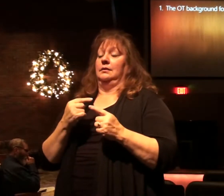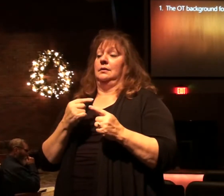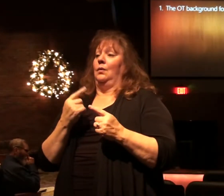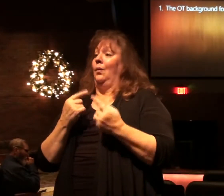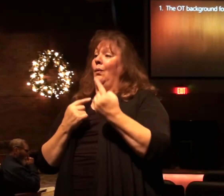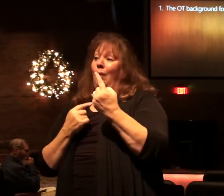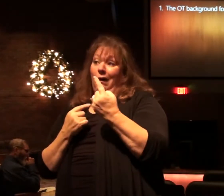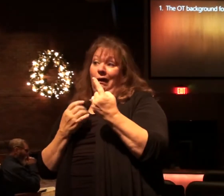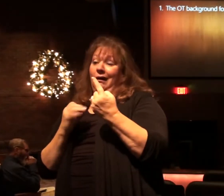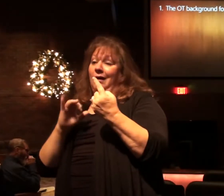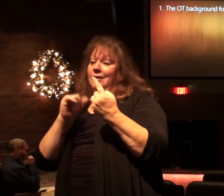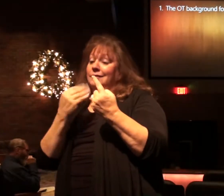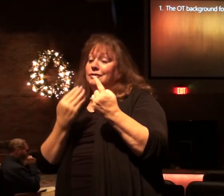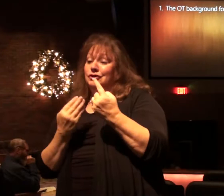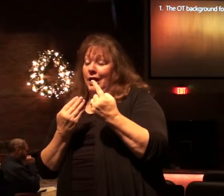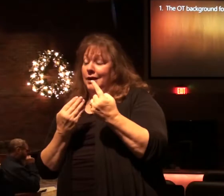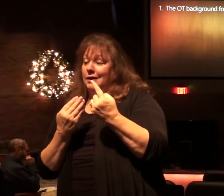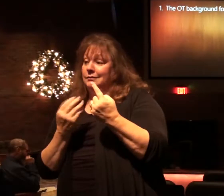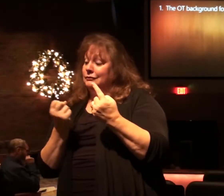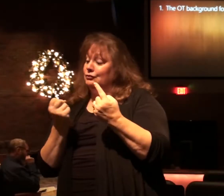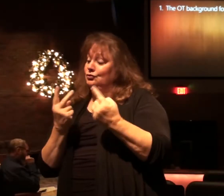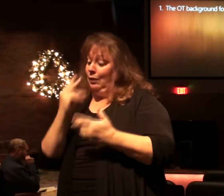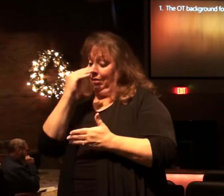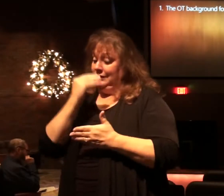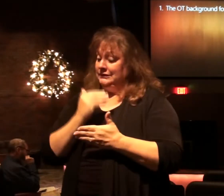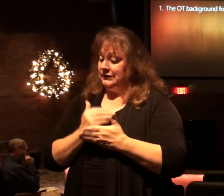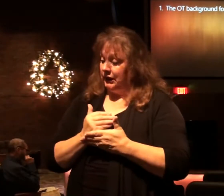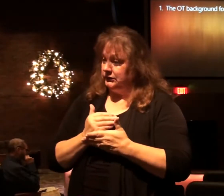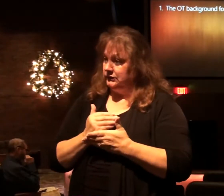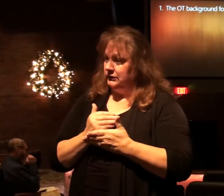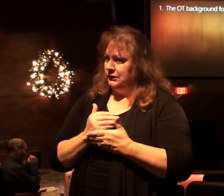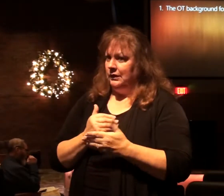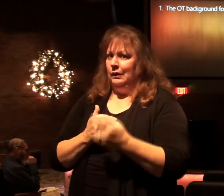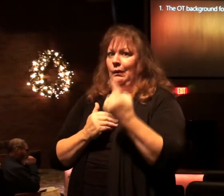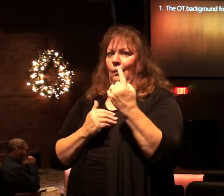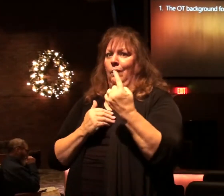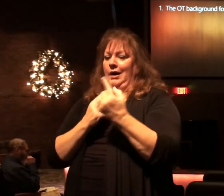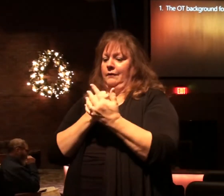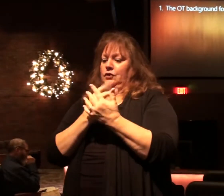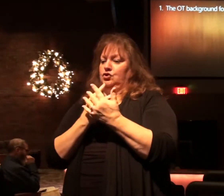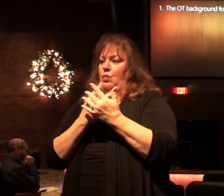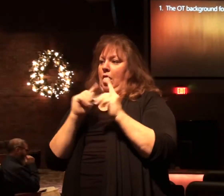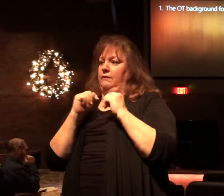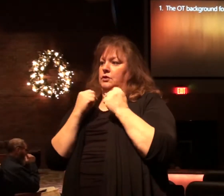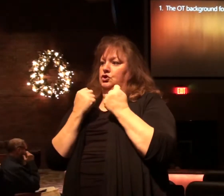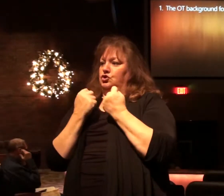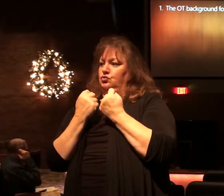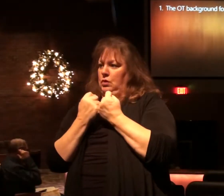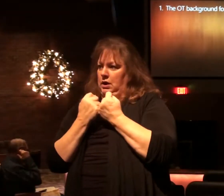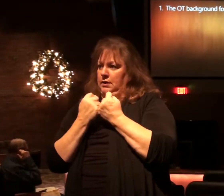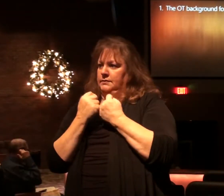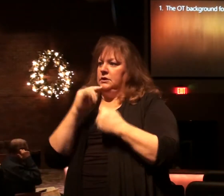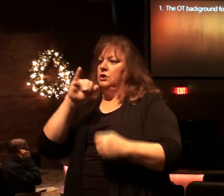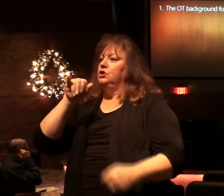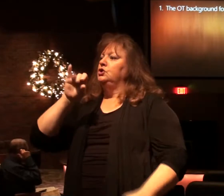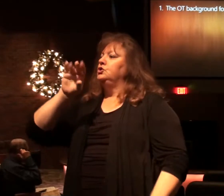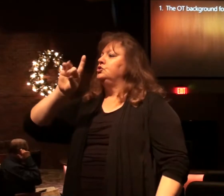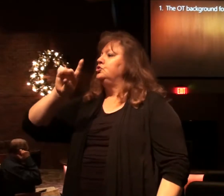of Jacob's 12 sons, you're only referring to one of the 12 tribes, the tribe of